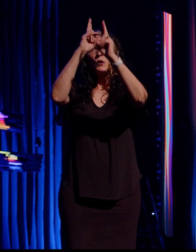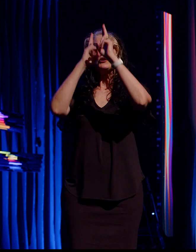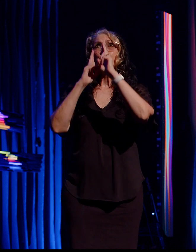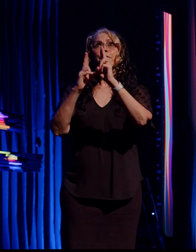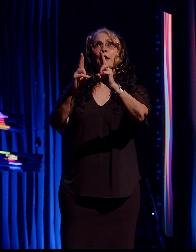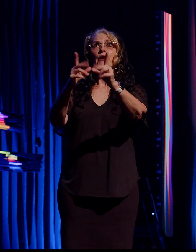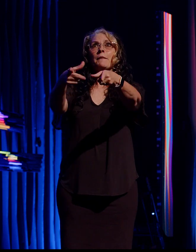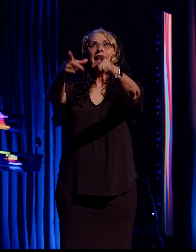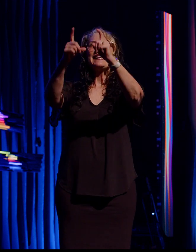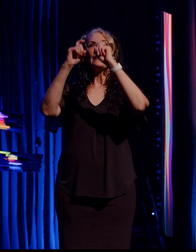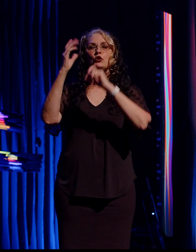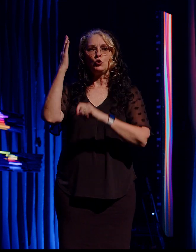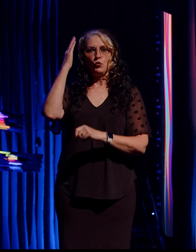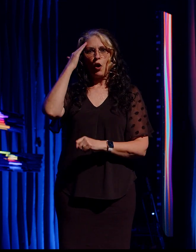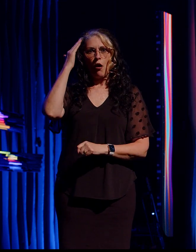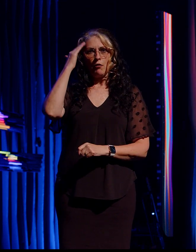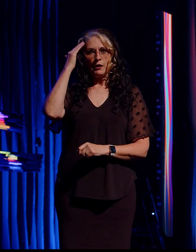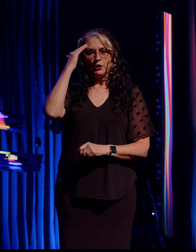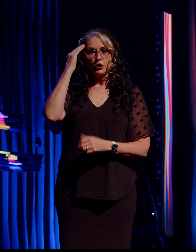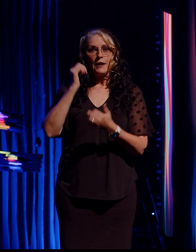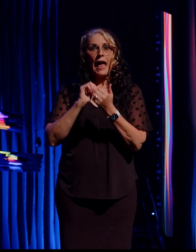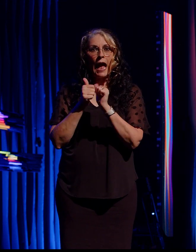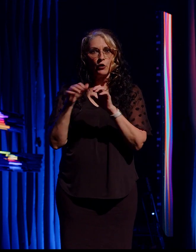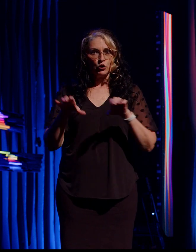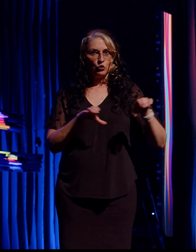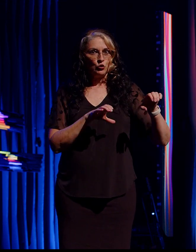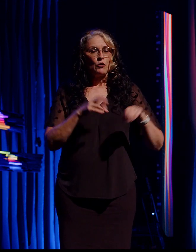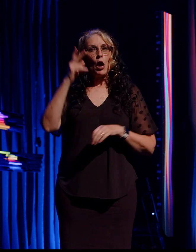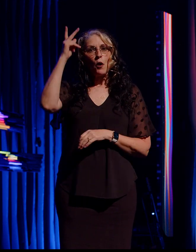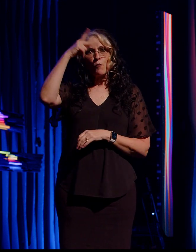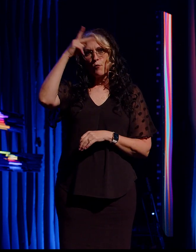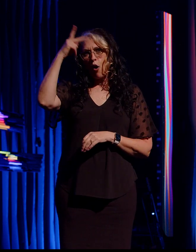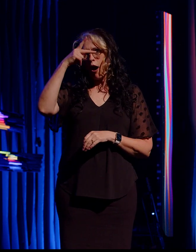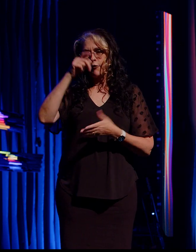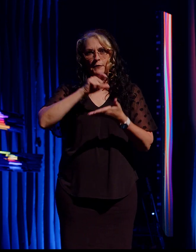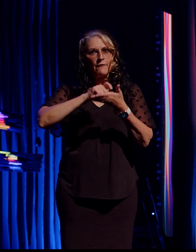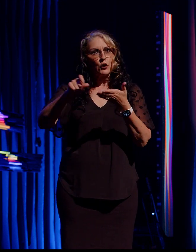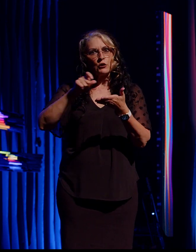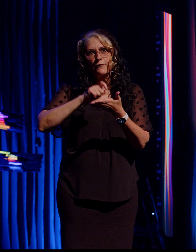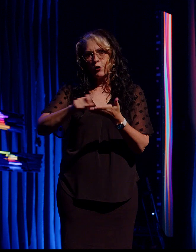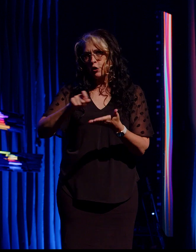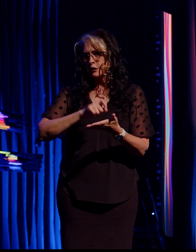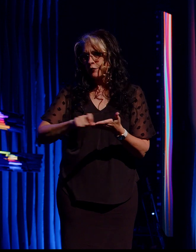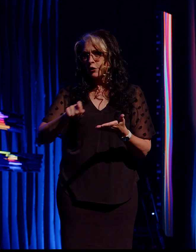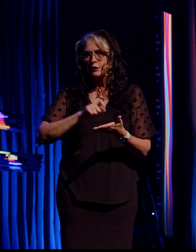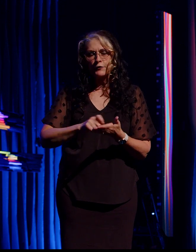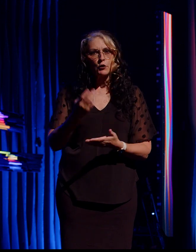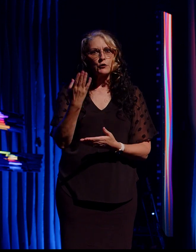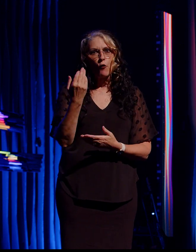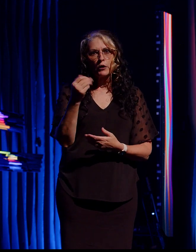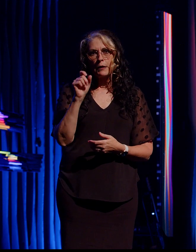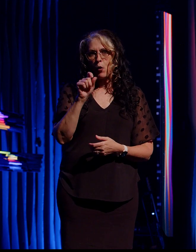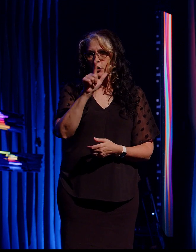gives you knowledge that comes from him and how you can do that. And that's where Proverbs is just filled with verses like Proverbs